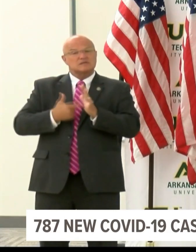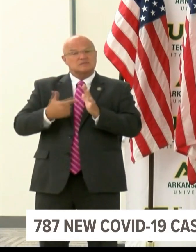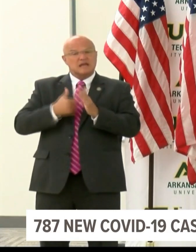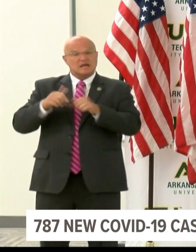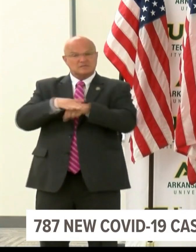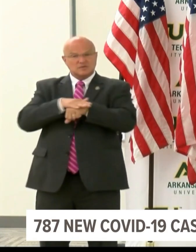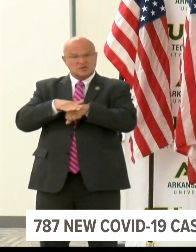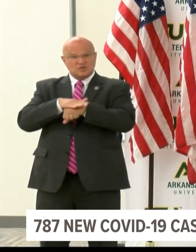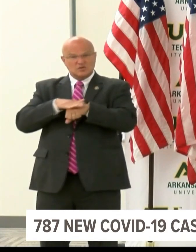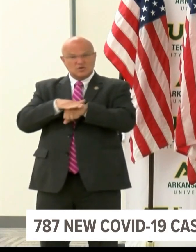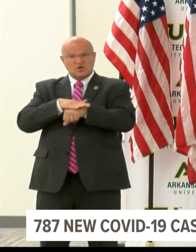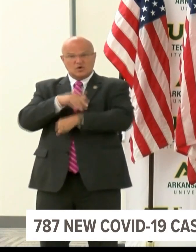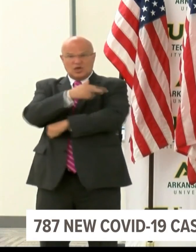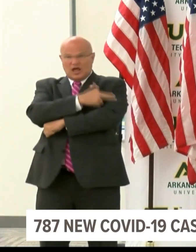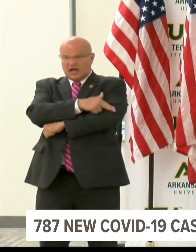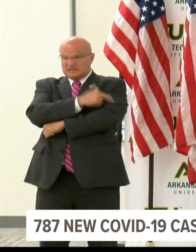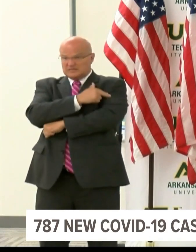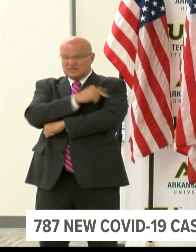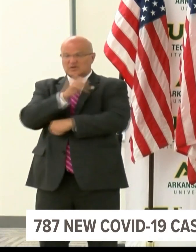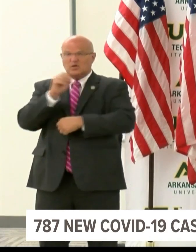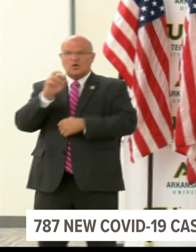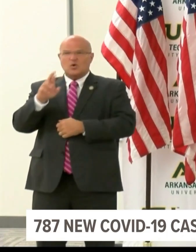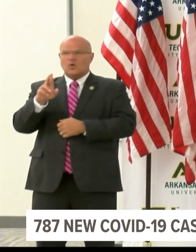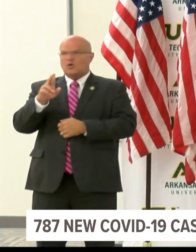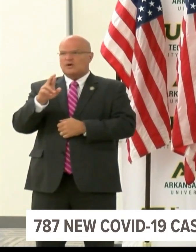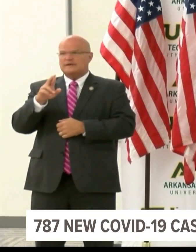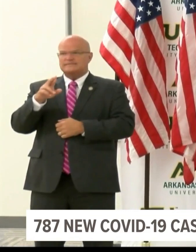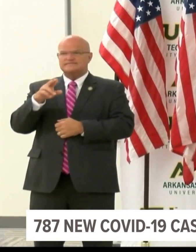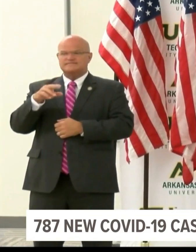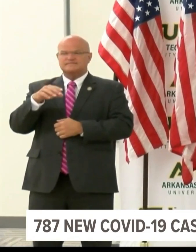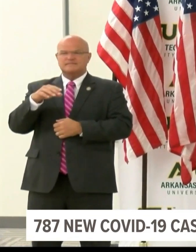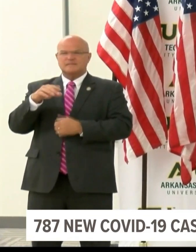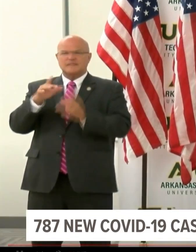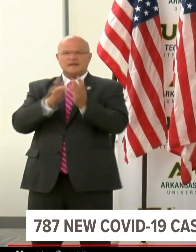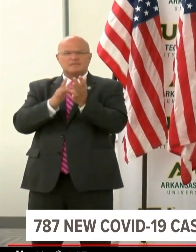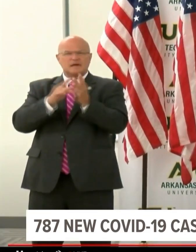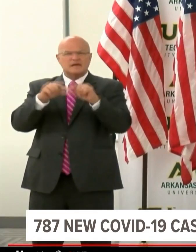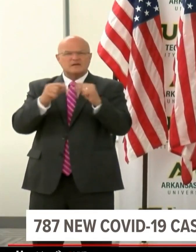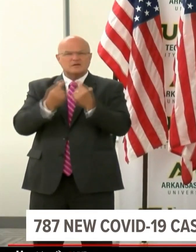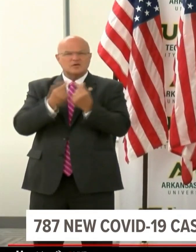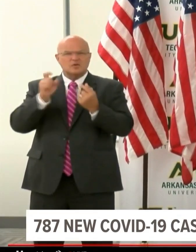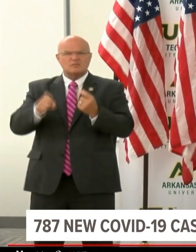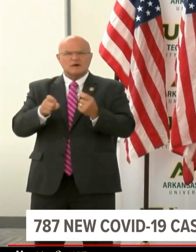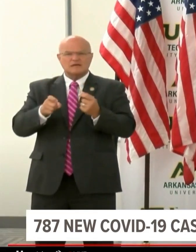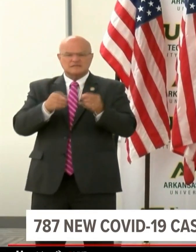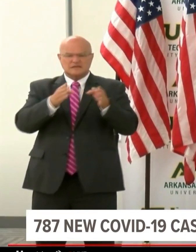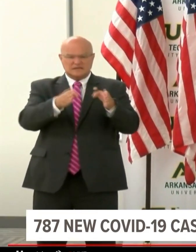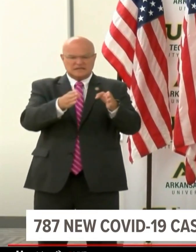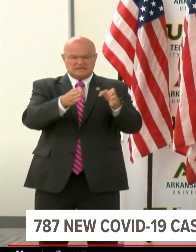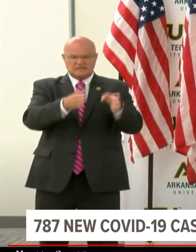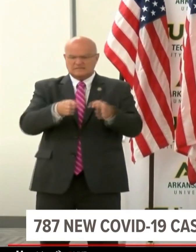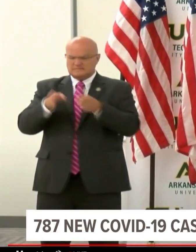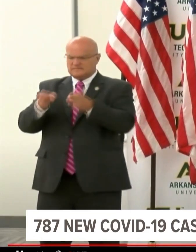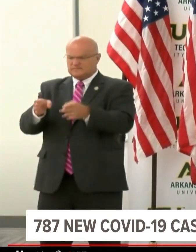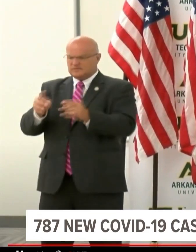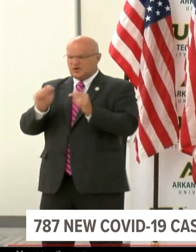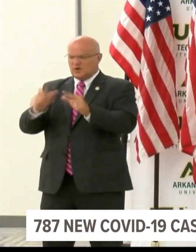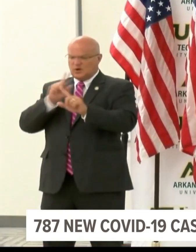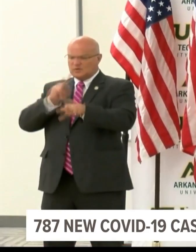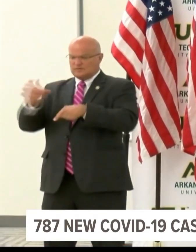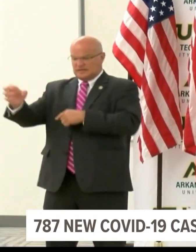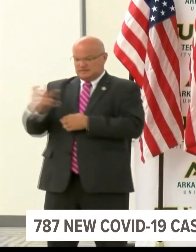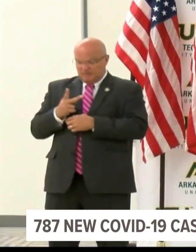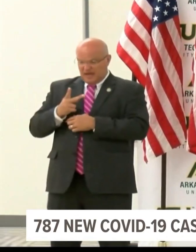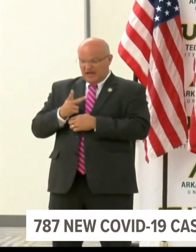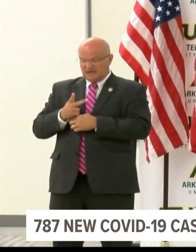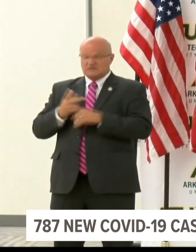local hospital or medical group has to switch providers to get a quicker response time.